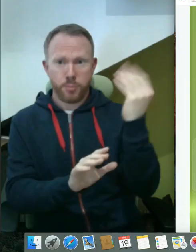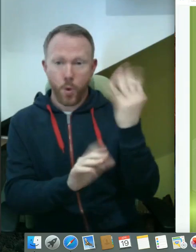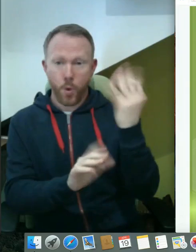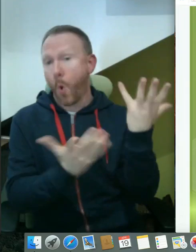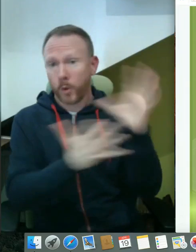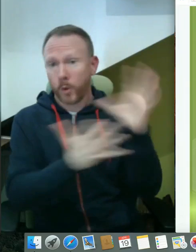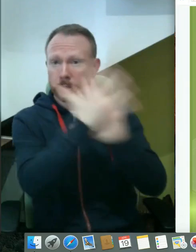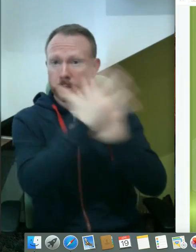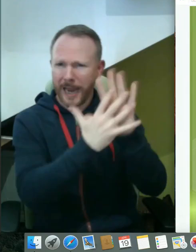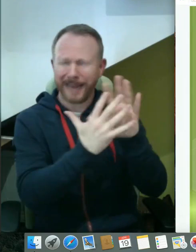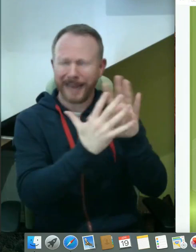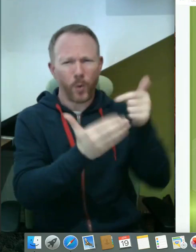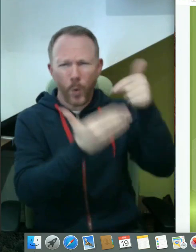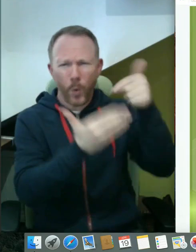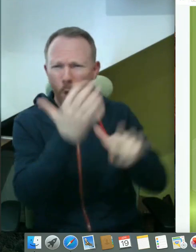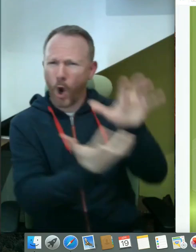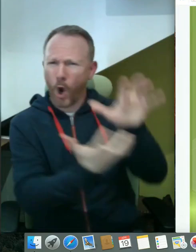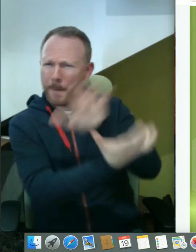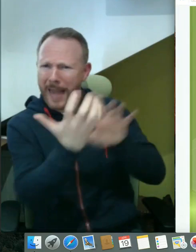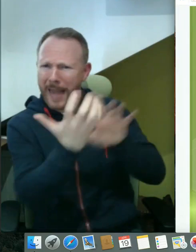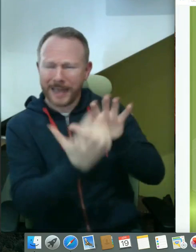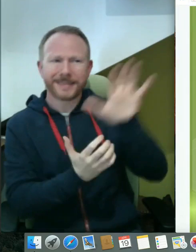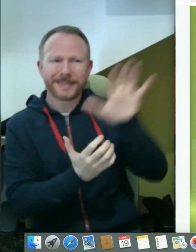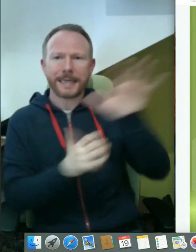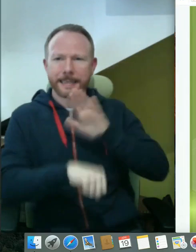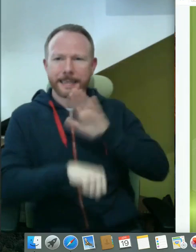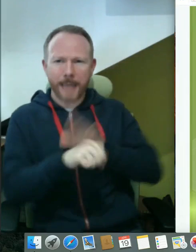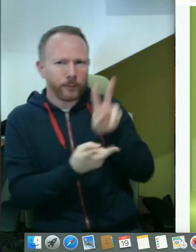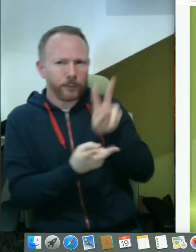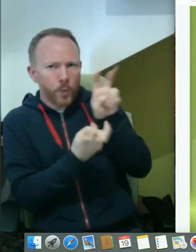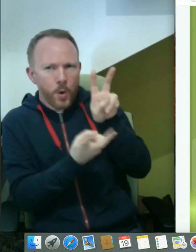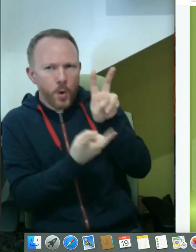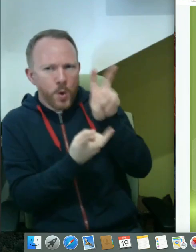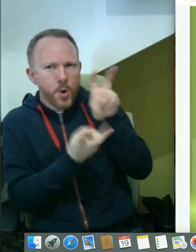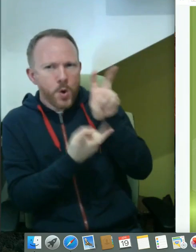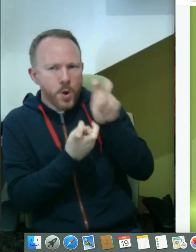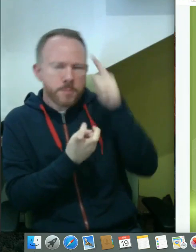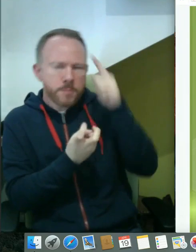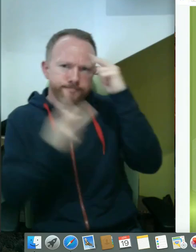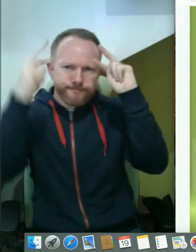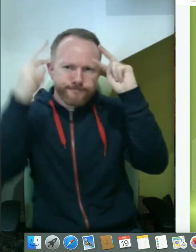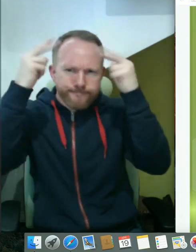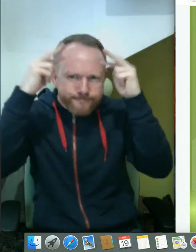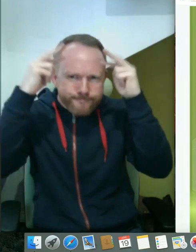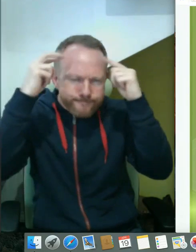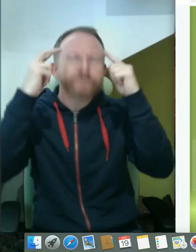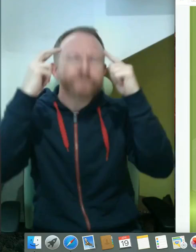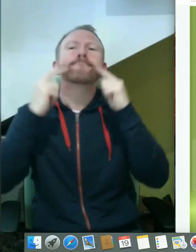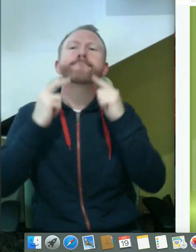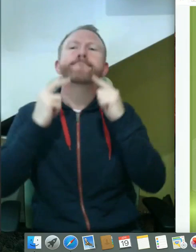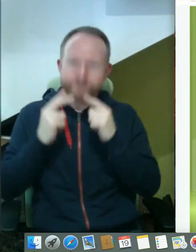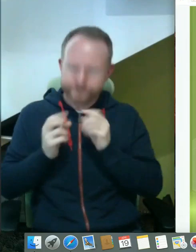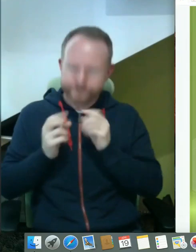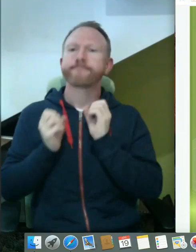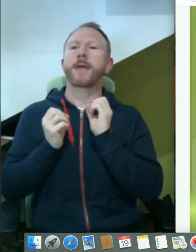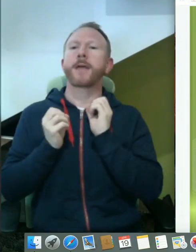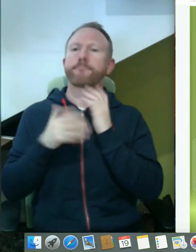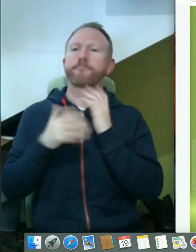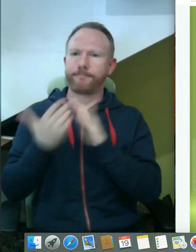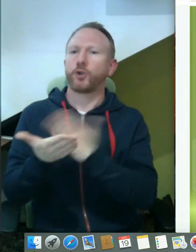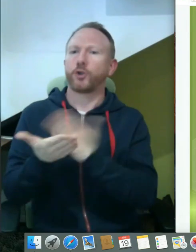us the importance of consideration being given to consecutive